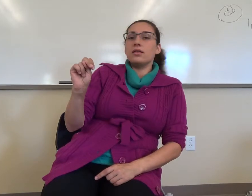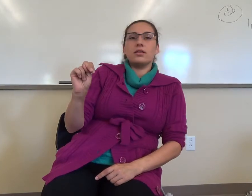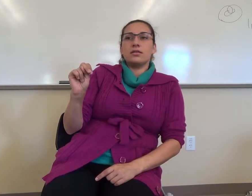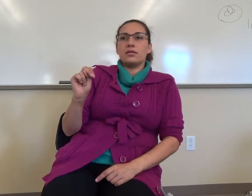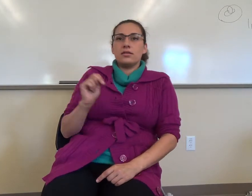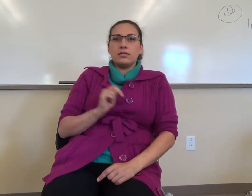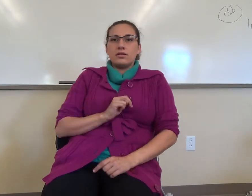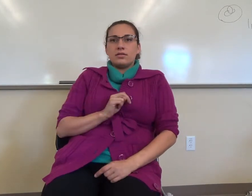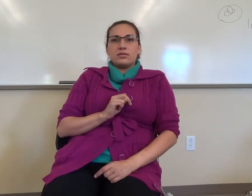Tibetan.